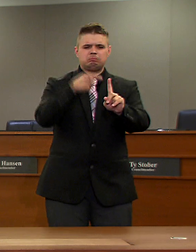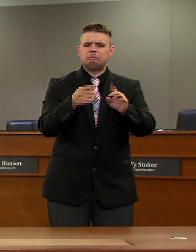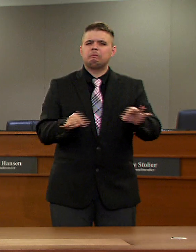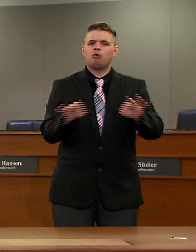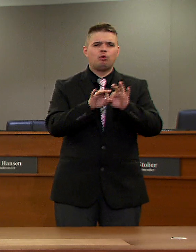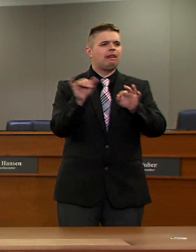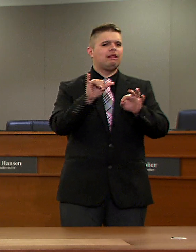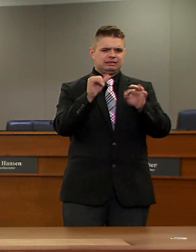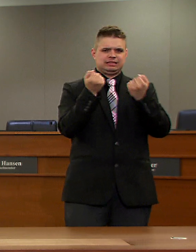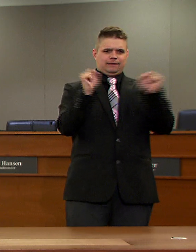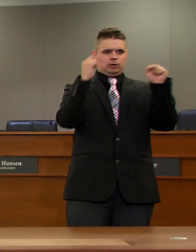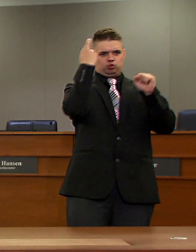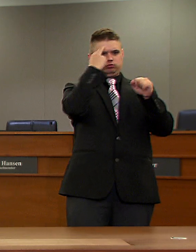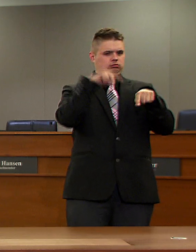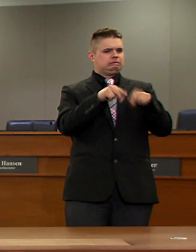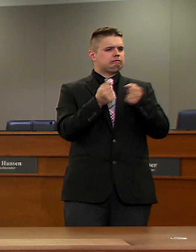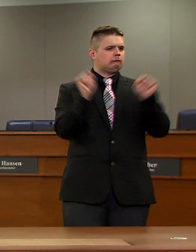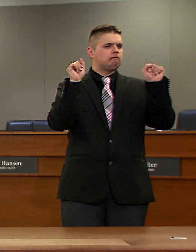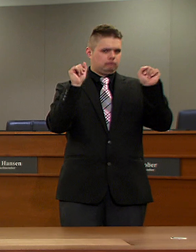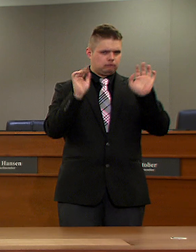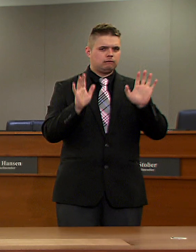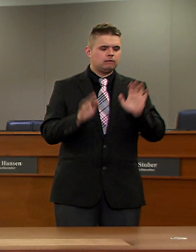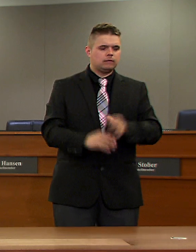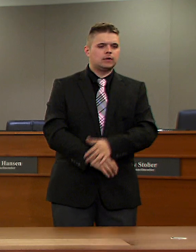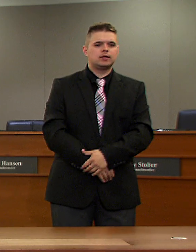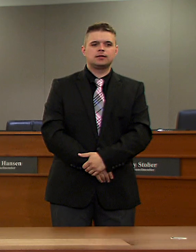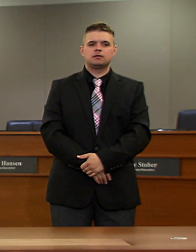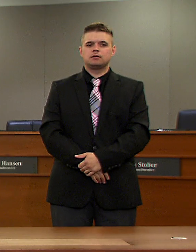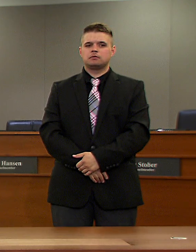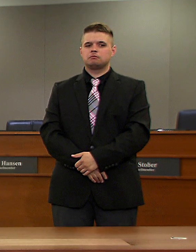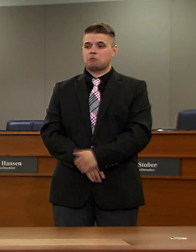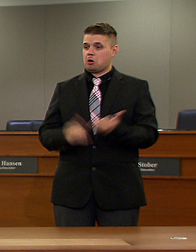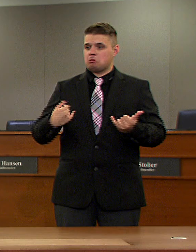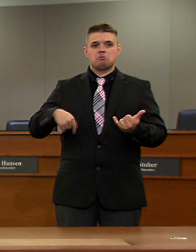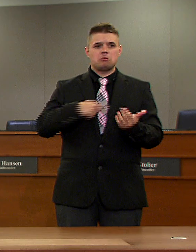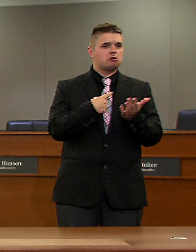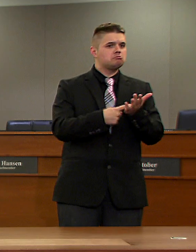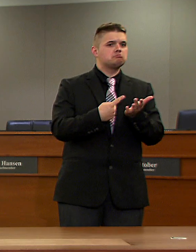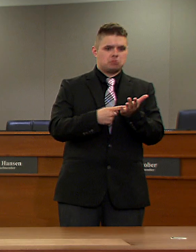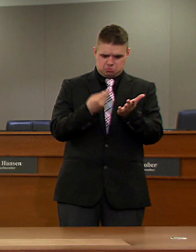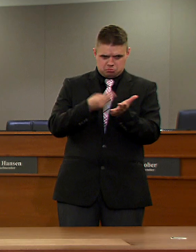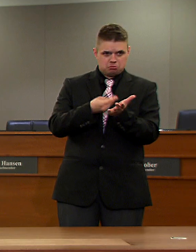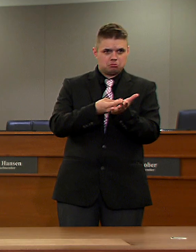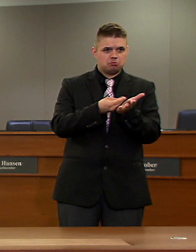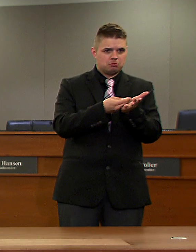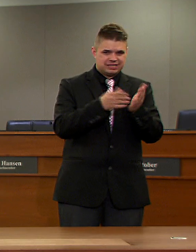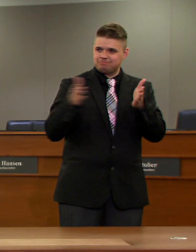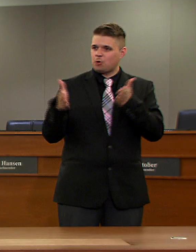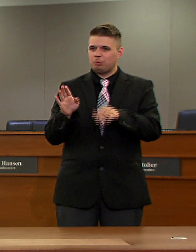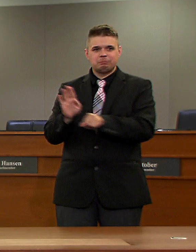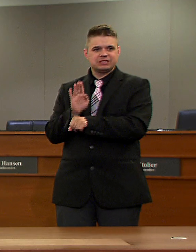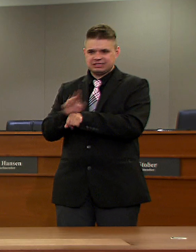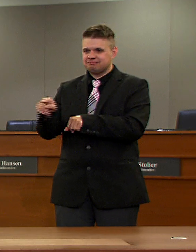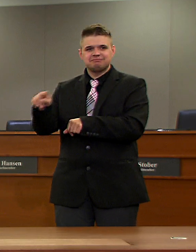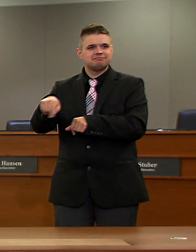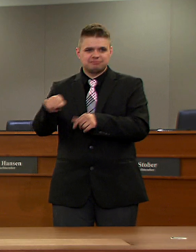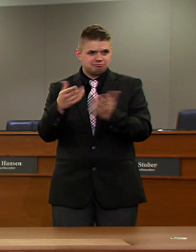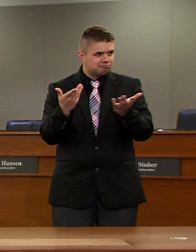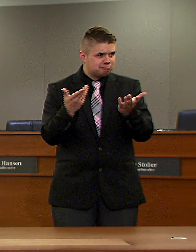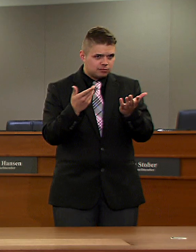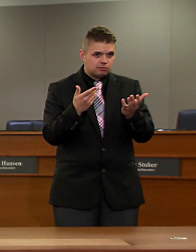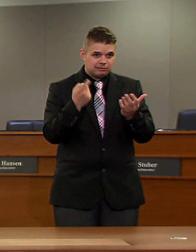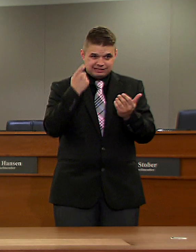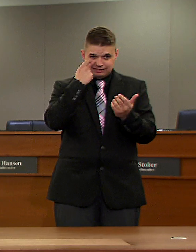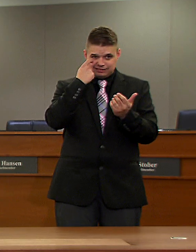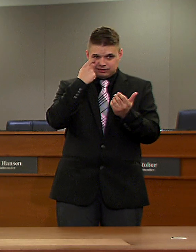Let's talk about the economy a little bit and our small businesses. Earlier this week, the governor announced a